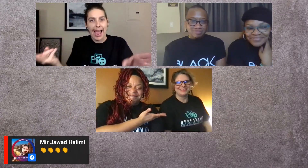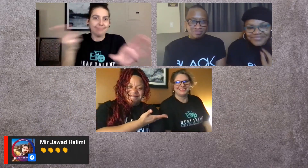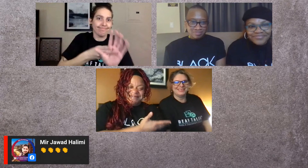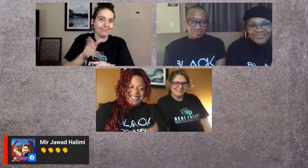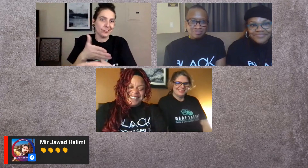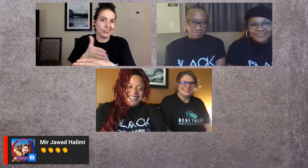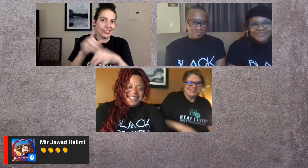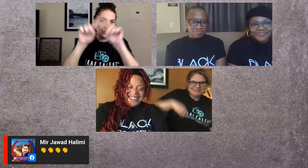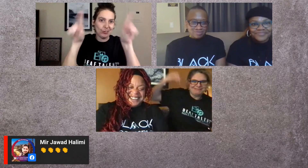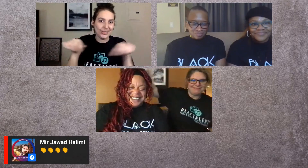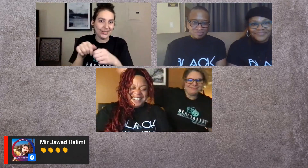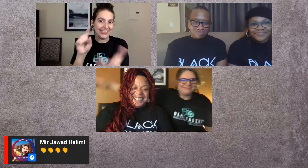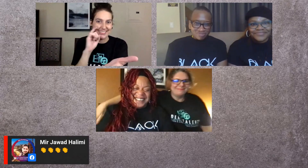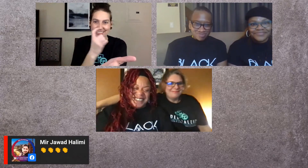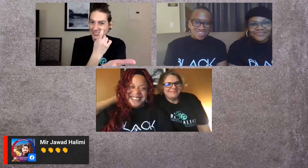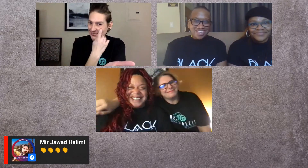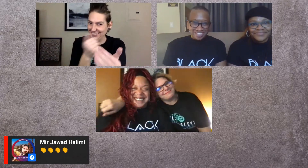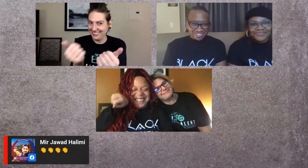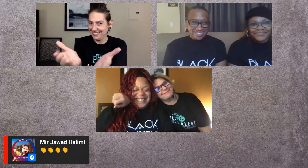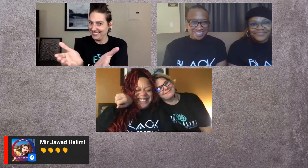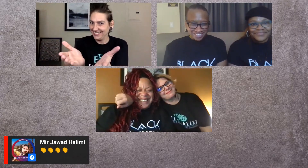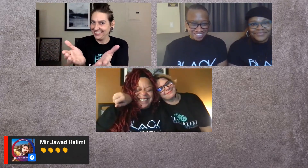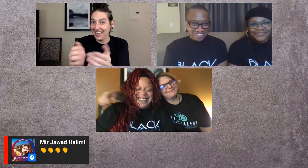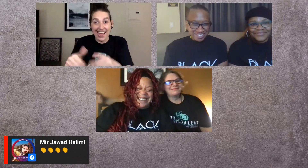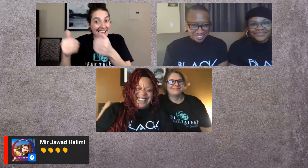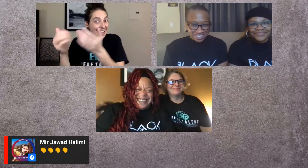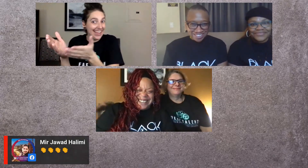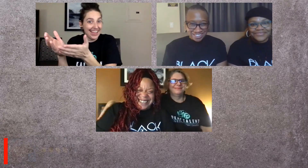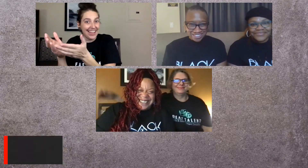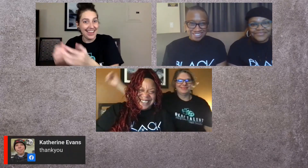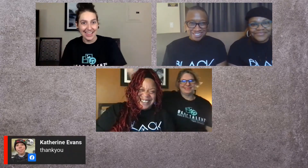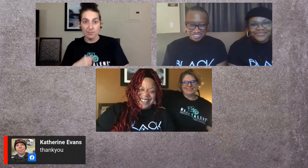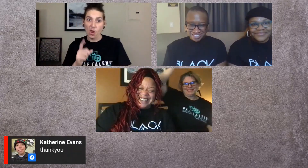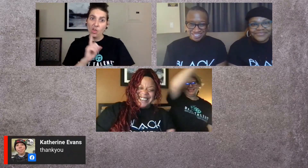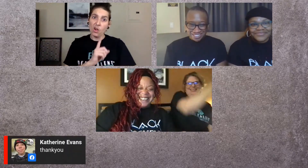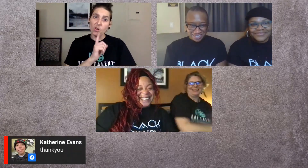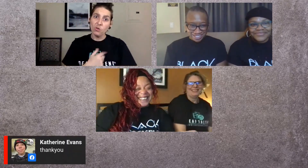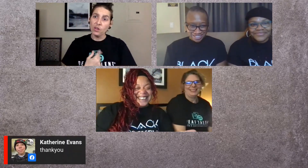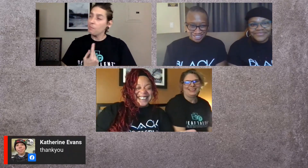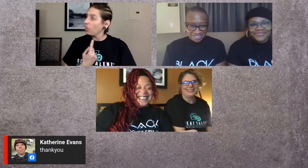Oh, Rose froze a little bit, so she had to, she went off screen.